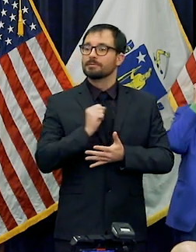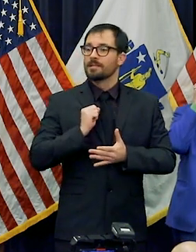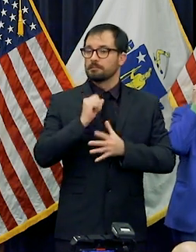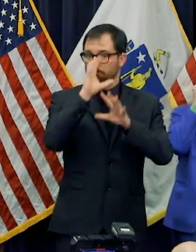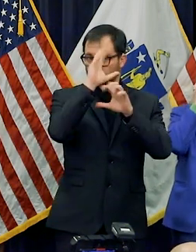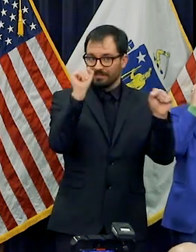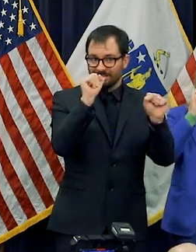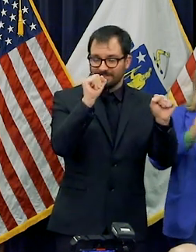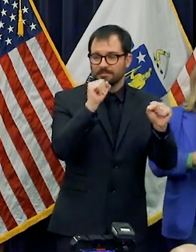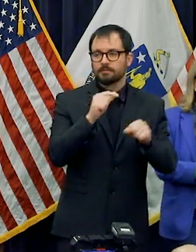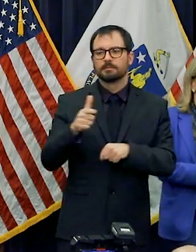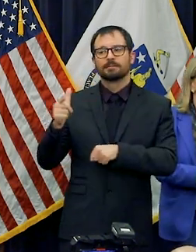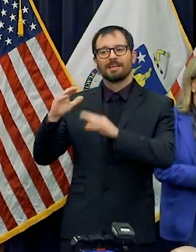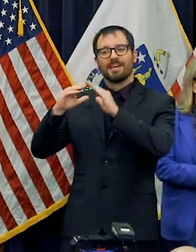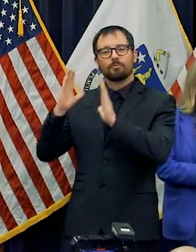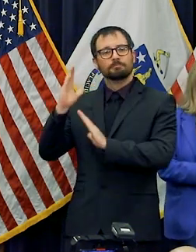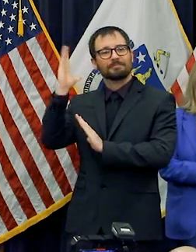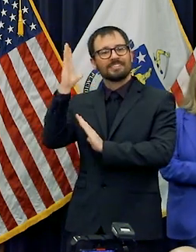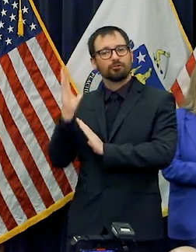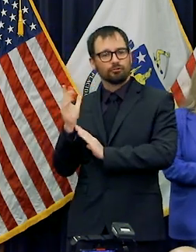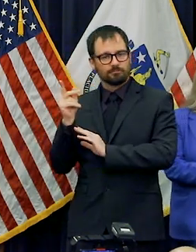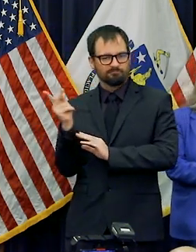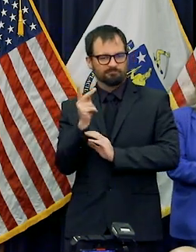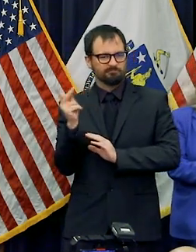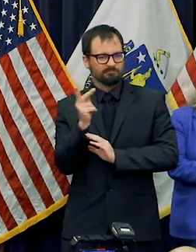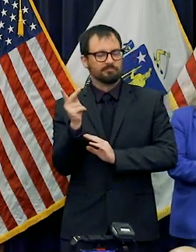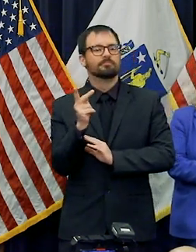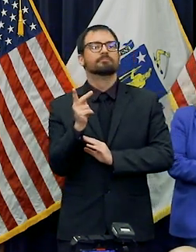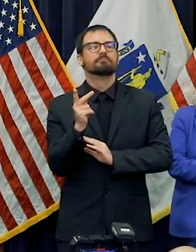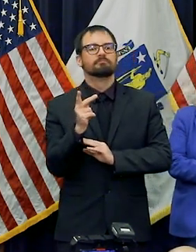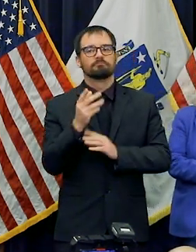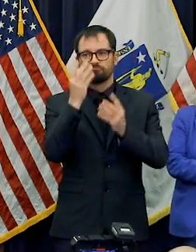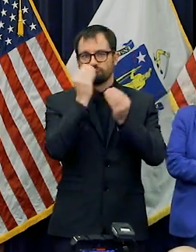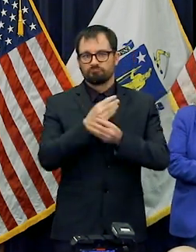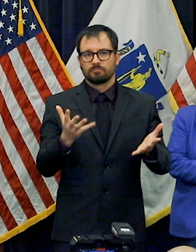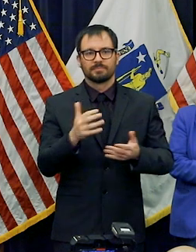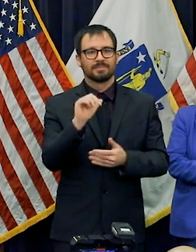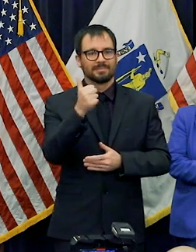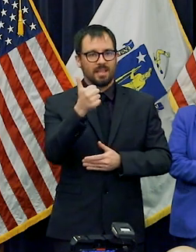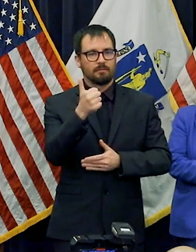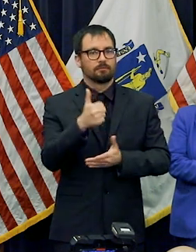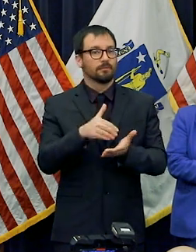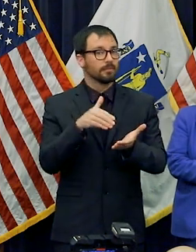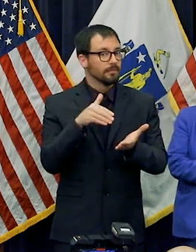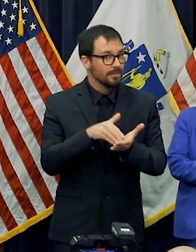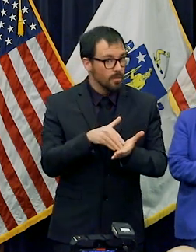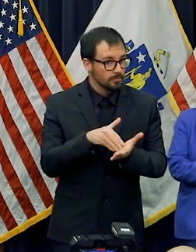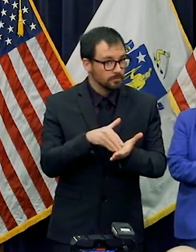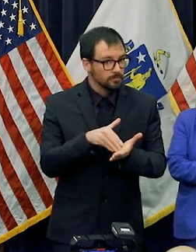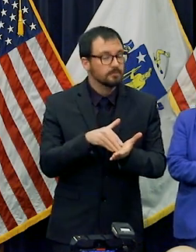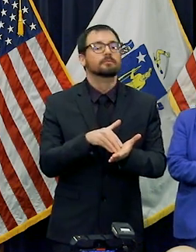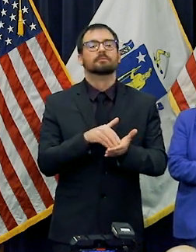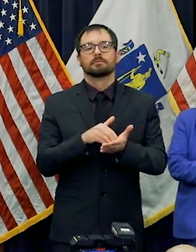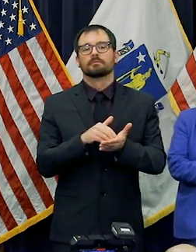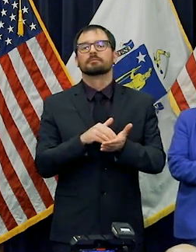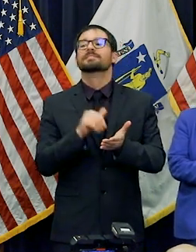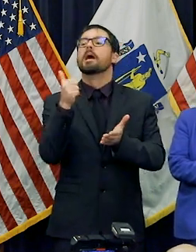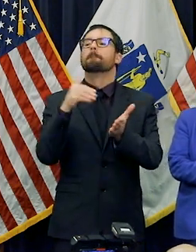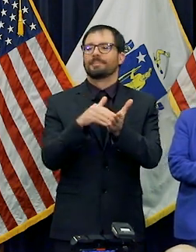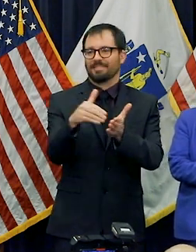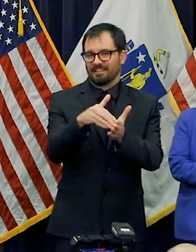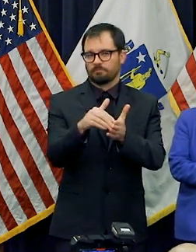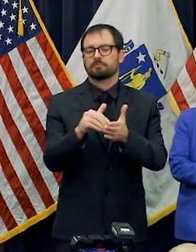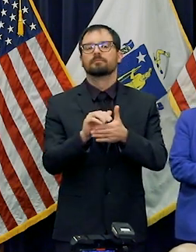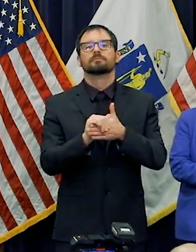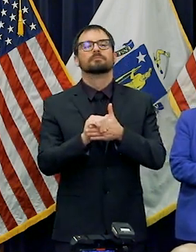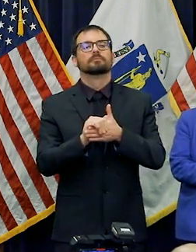a $10 million small business recovery loan fund for small businesses impacted by COVID-19.